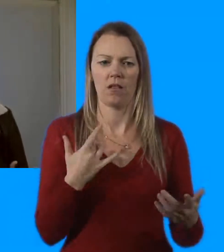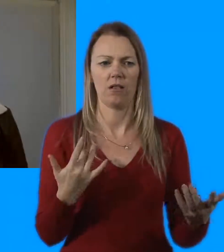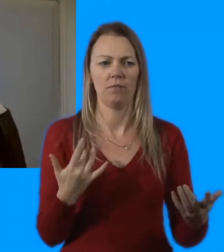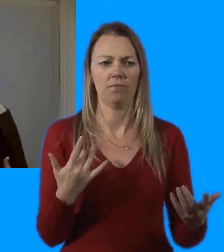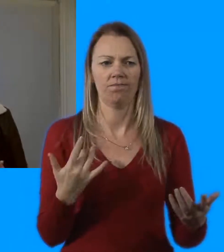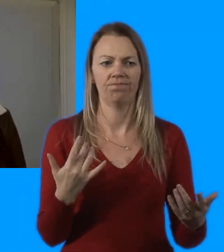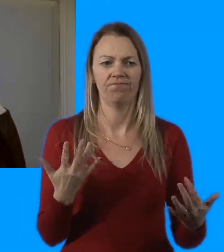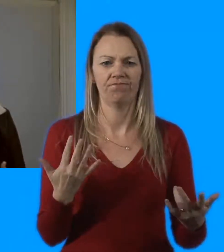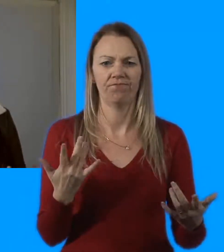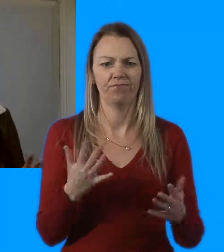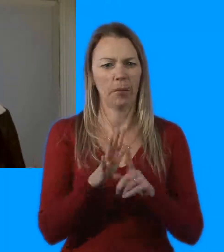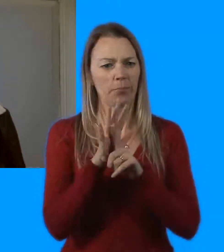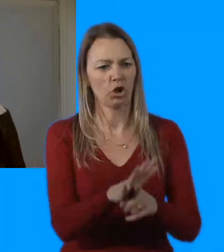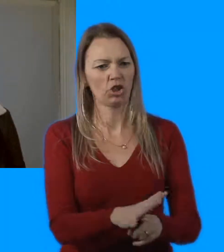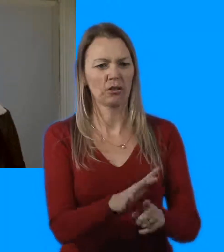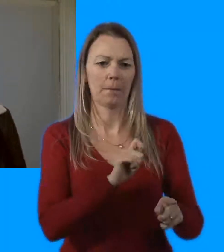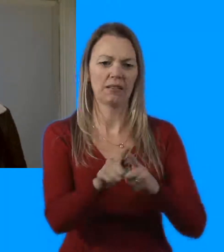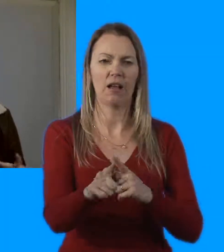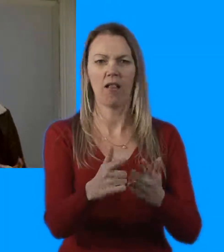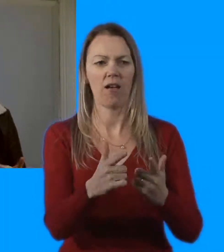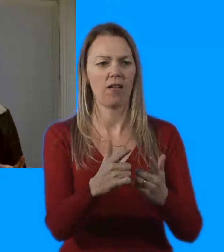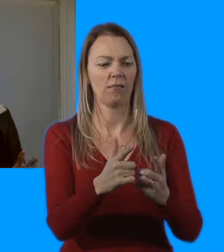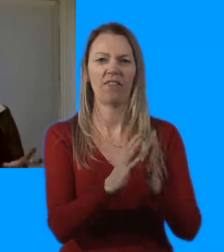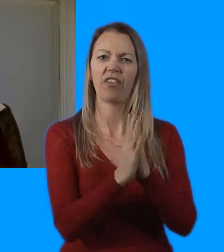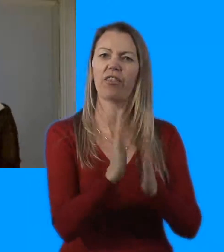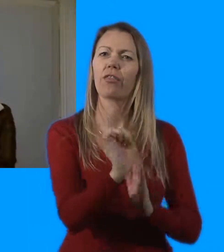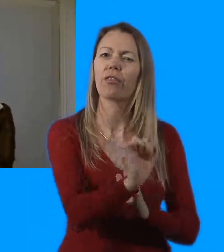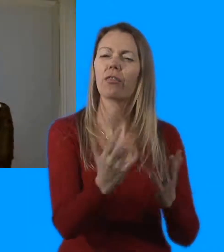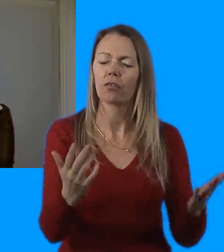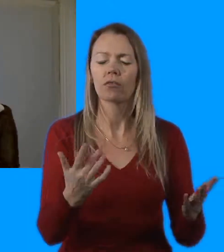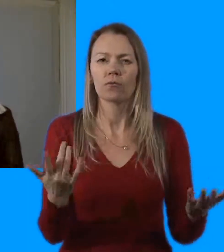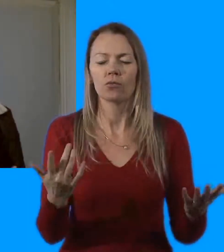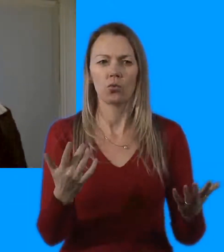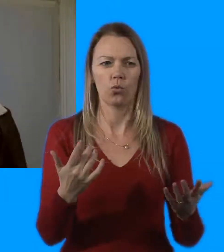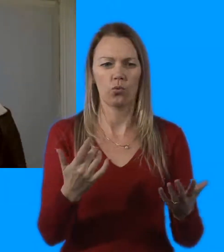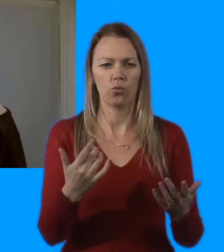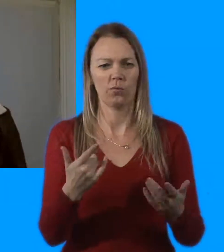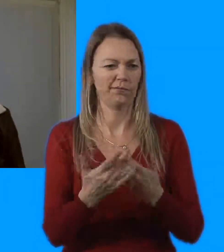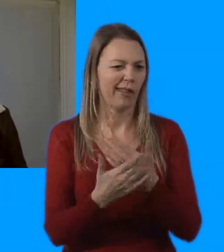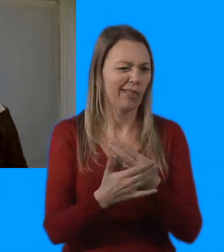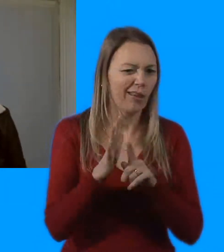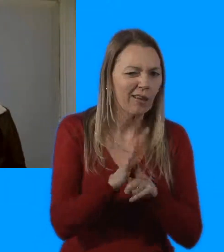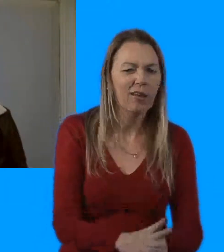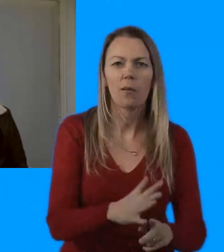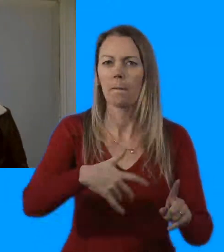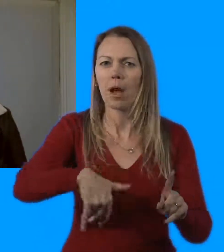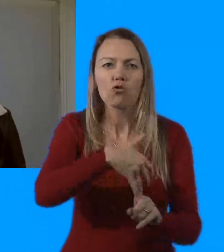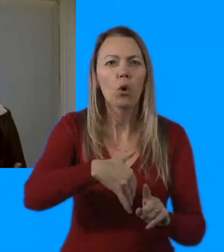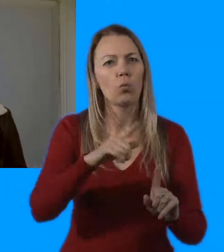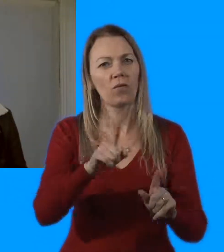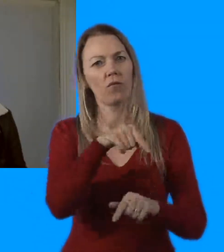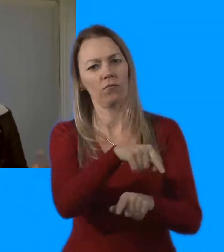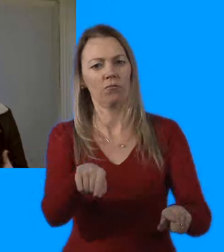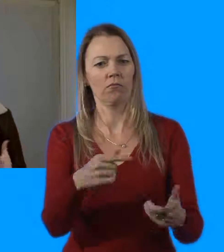because the way I would look at it is that it's a prejudice against a particular denomination. So if there would be people with